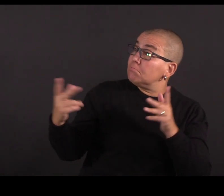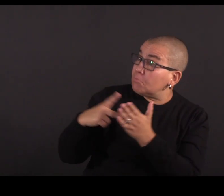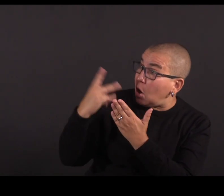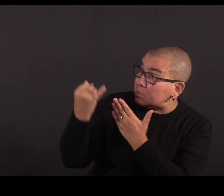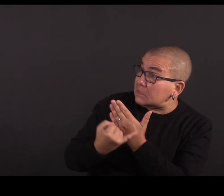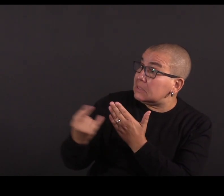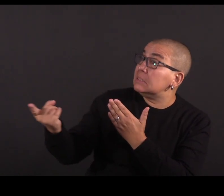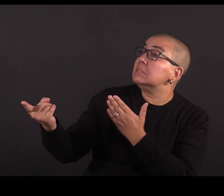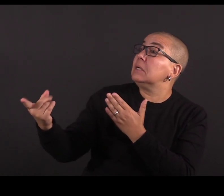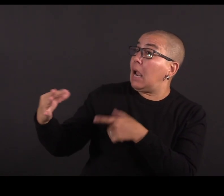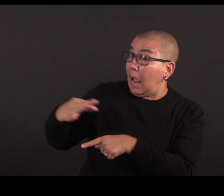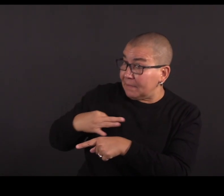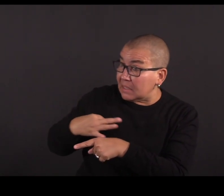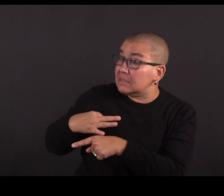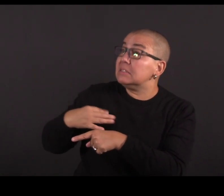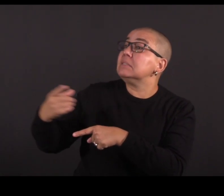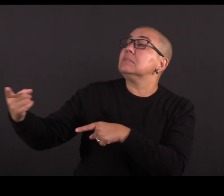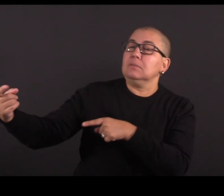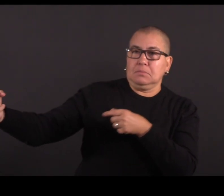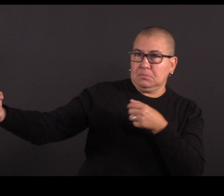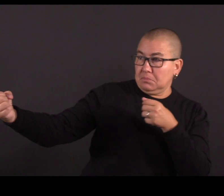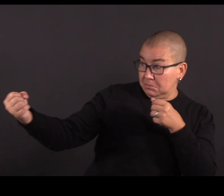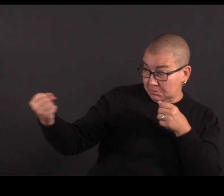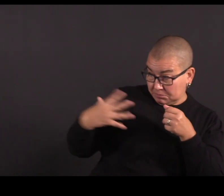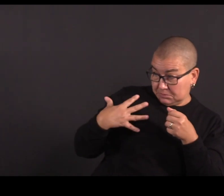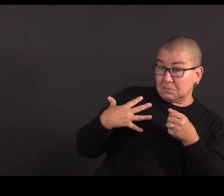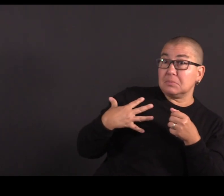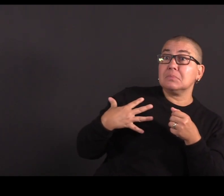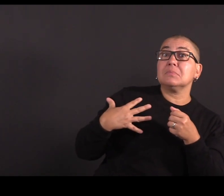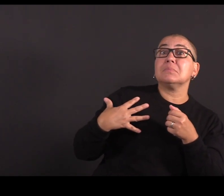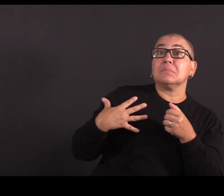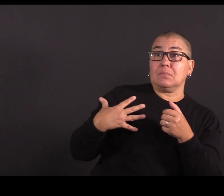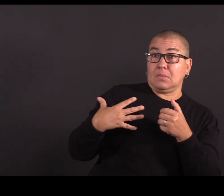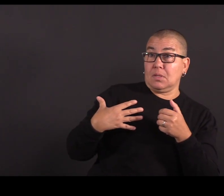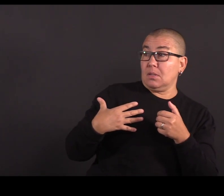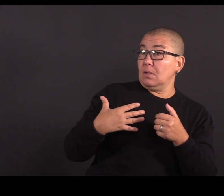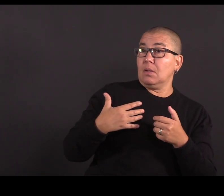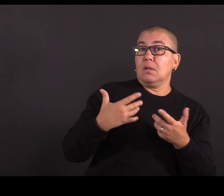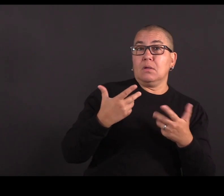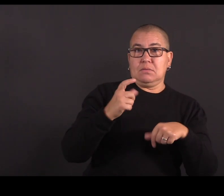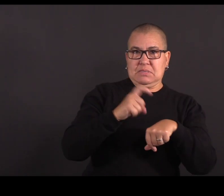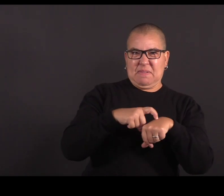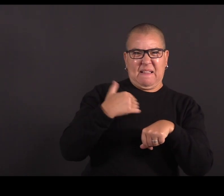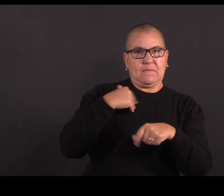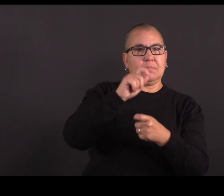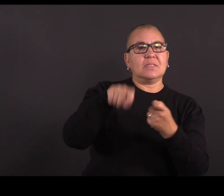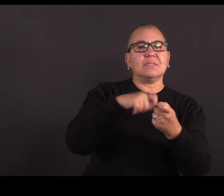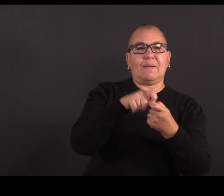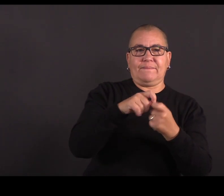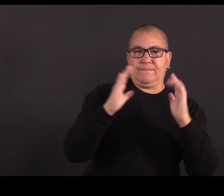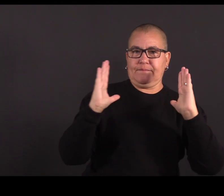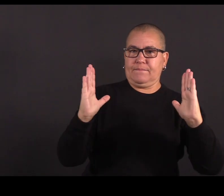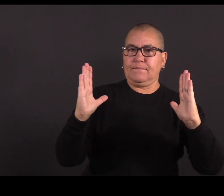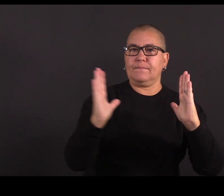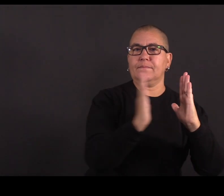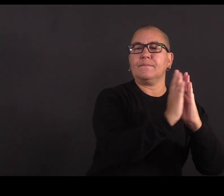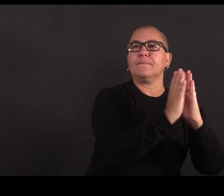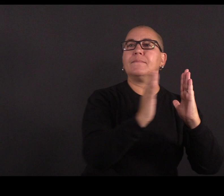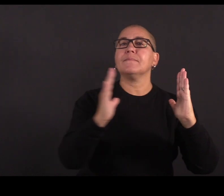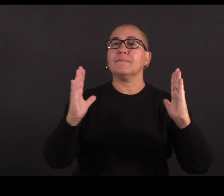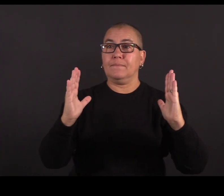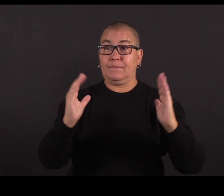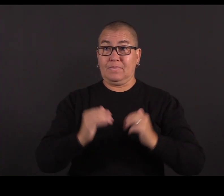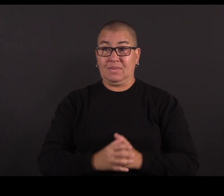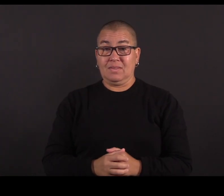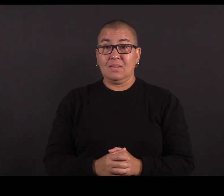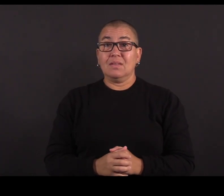and people can submit applications during the window of the time. However, senior citizens and people